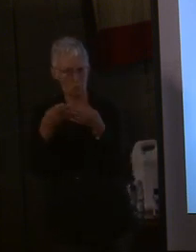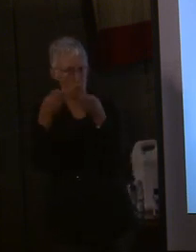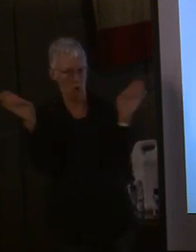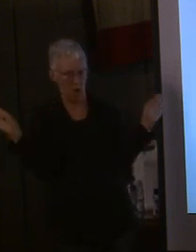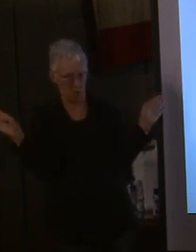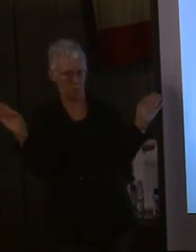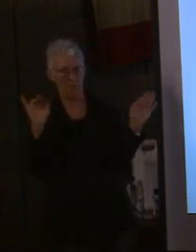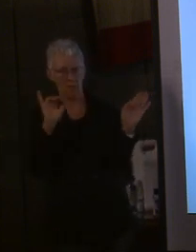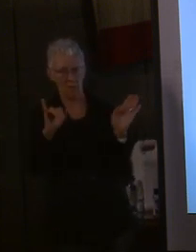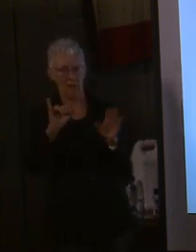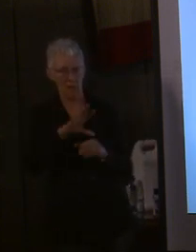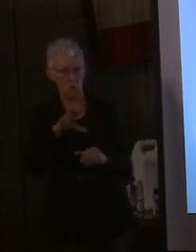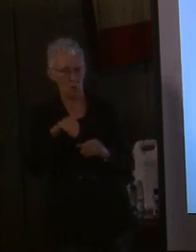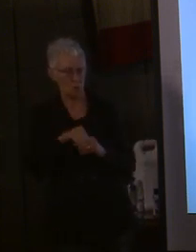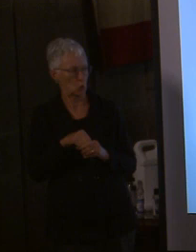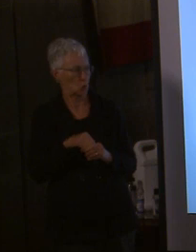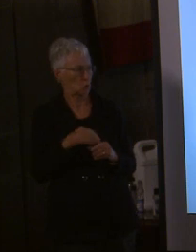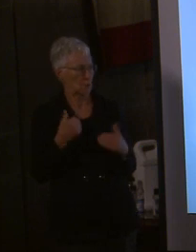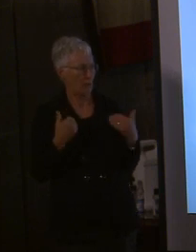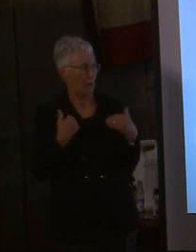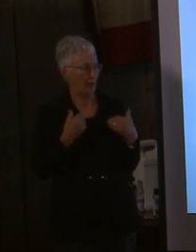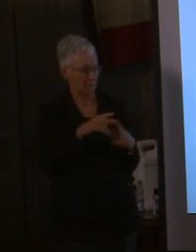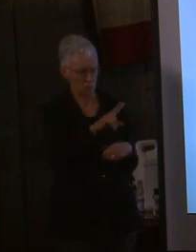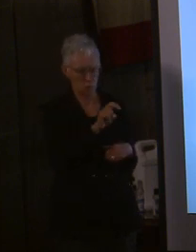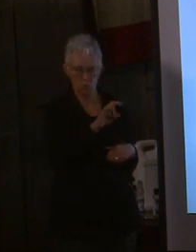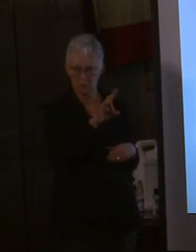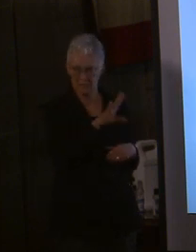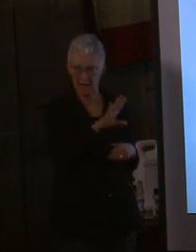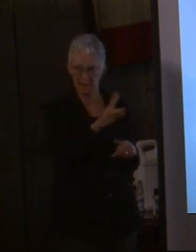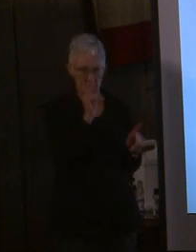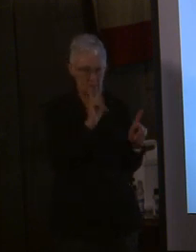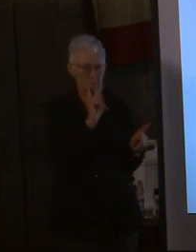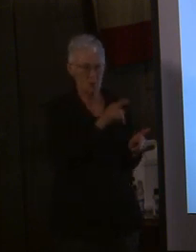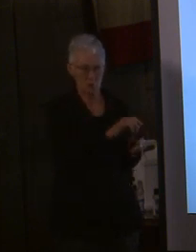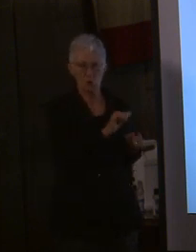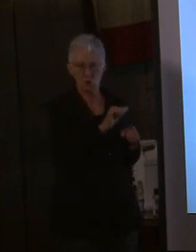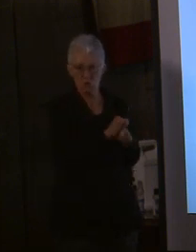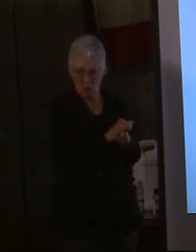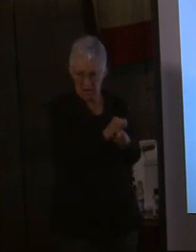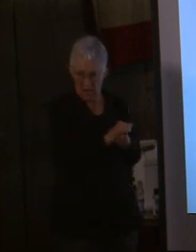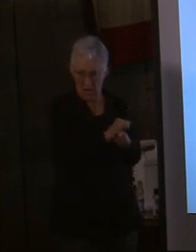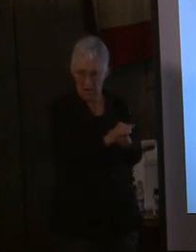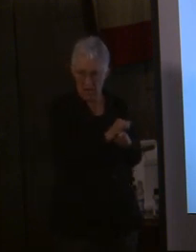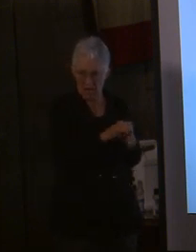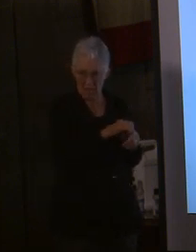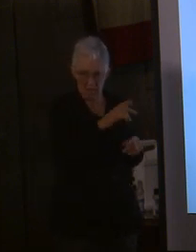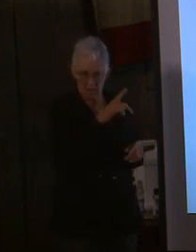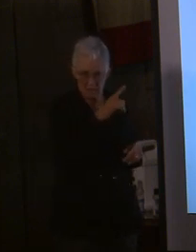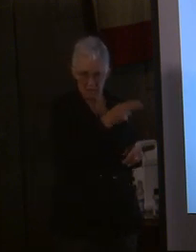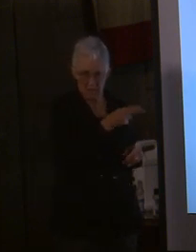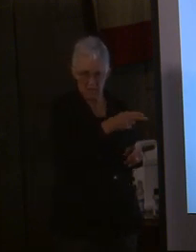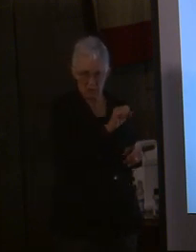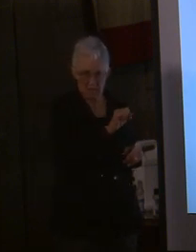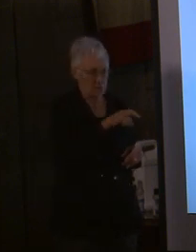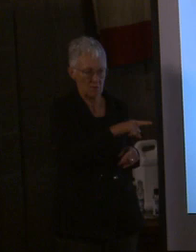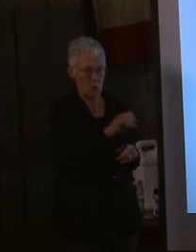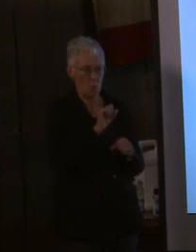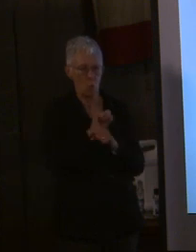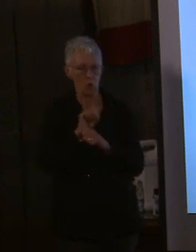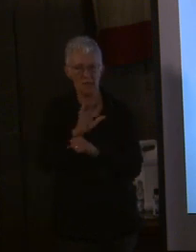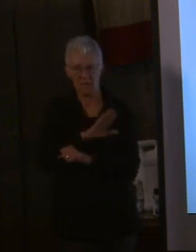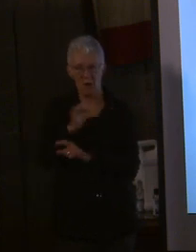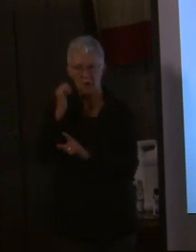our reserves. So, for example, we've got 275 people that are trained in the Department of Health and Human Services that are back at their day jobs right